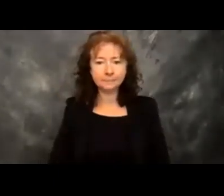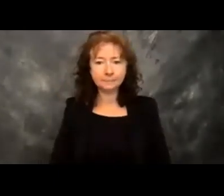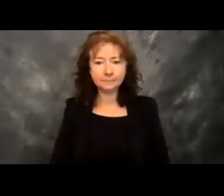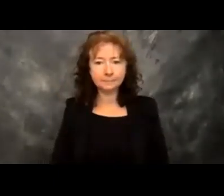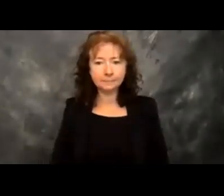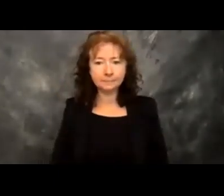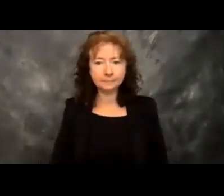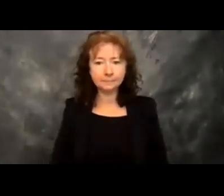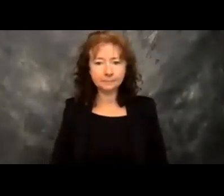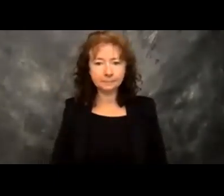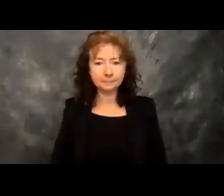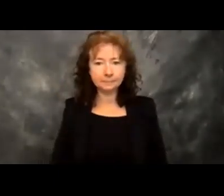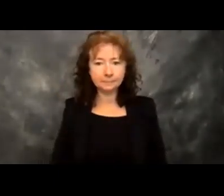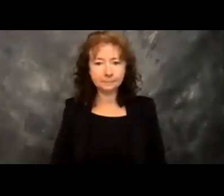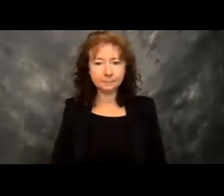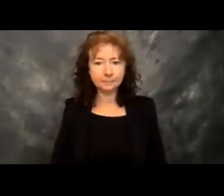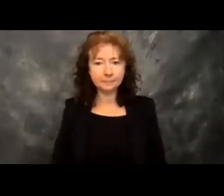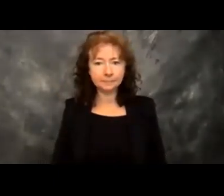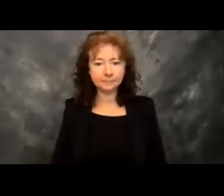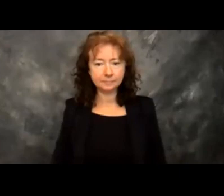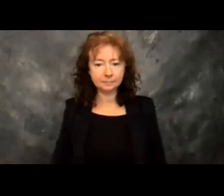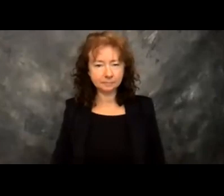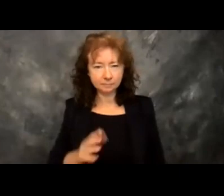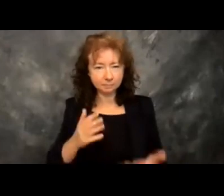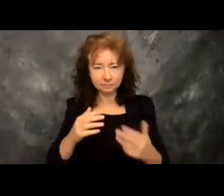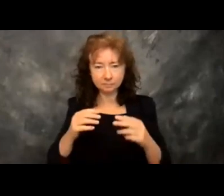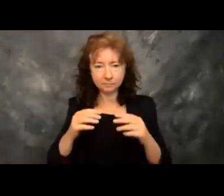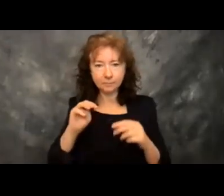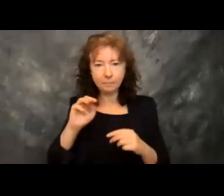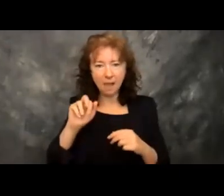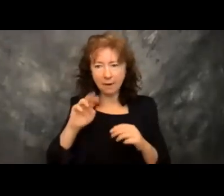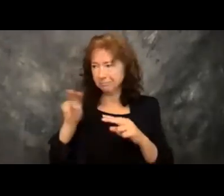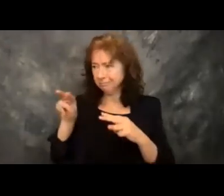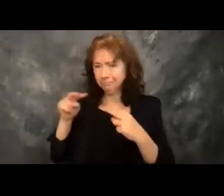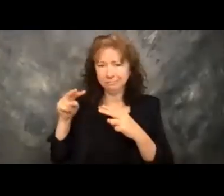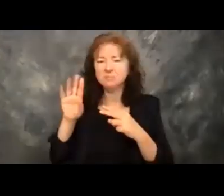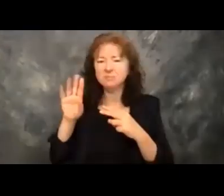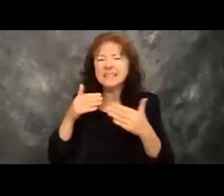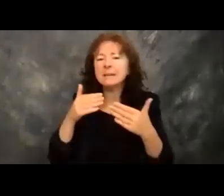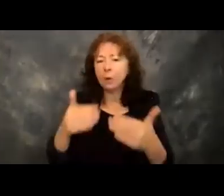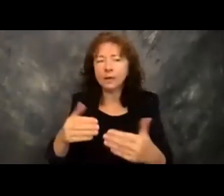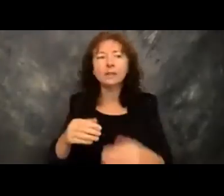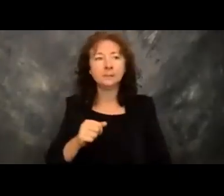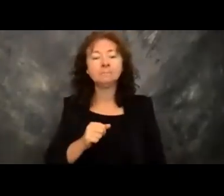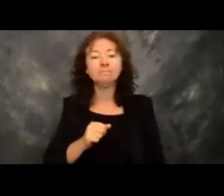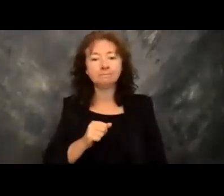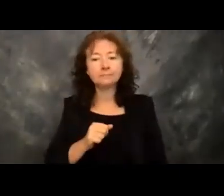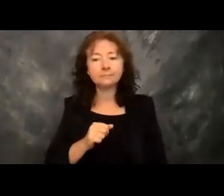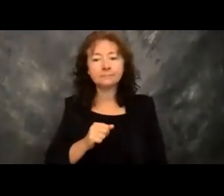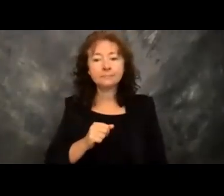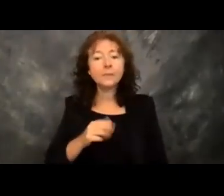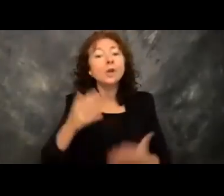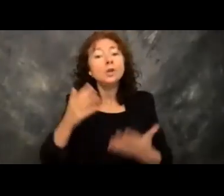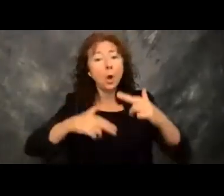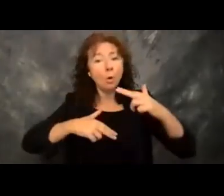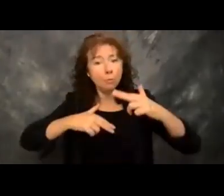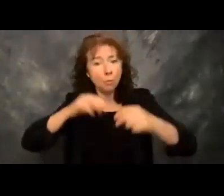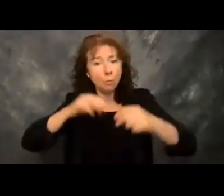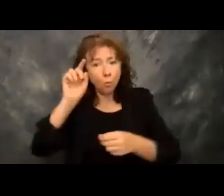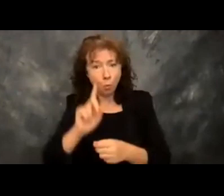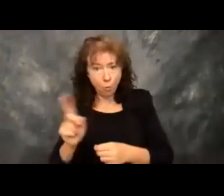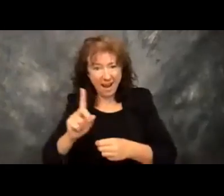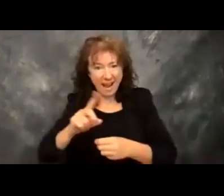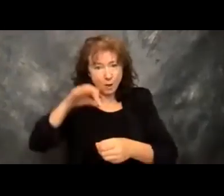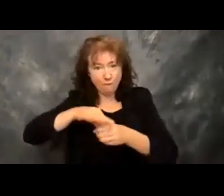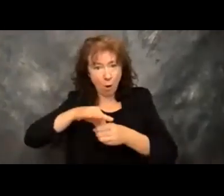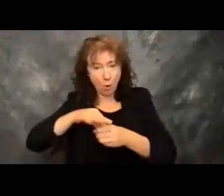do. Please go on, Mariam. Okay, so this is not easy to do because these polling stations do